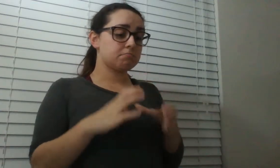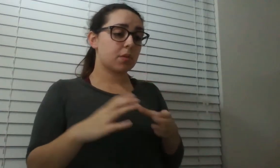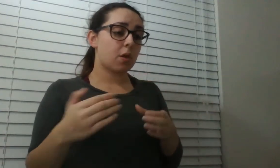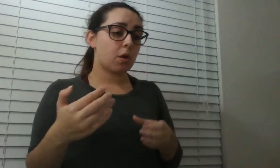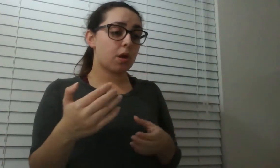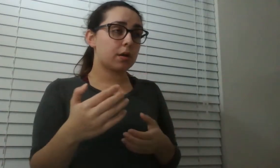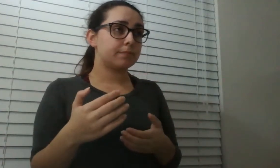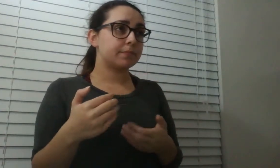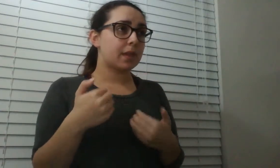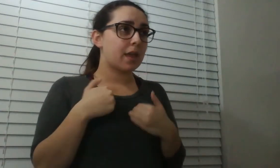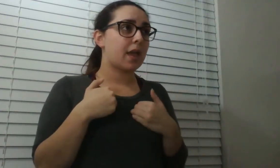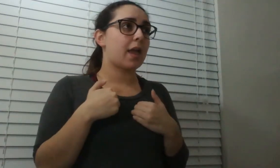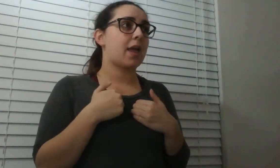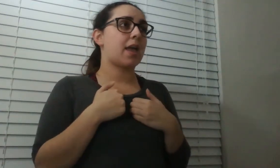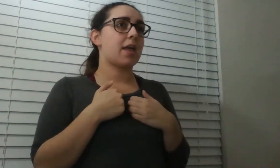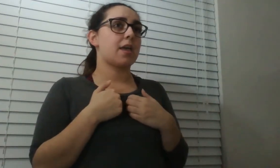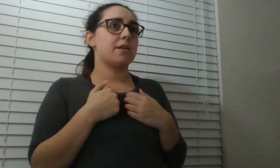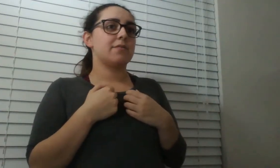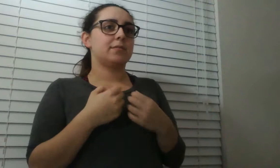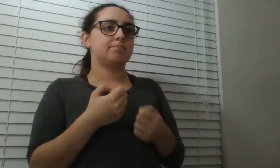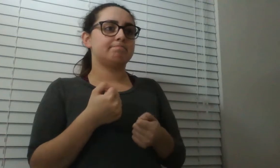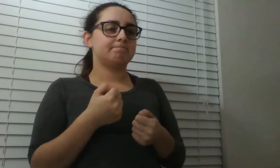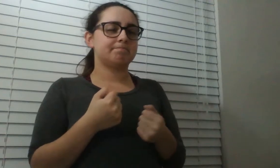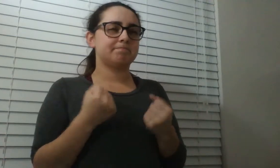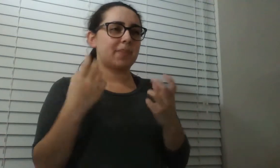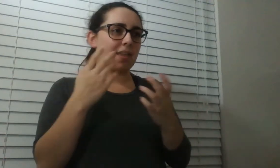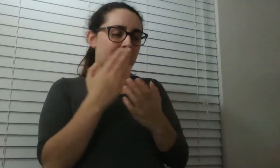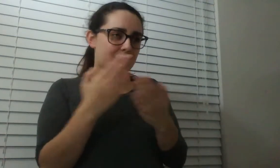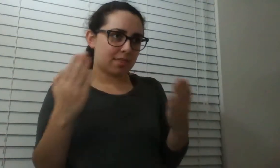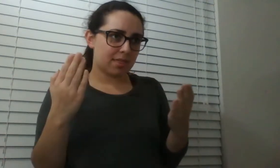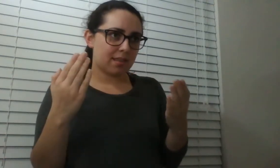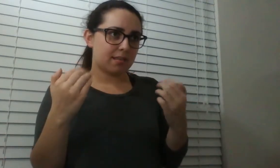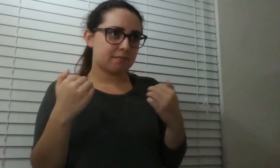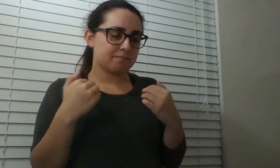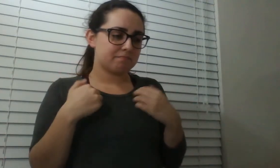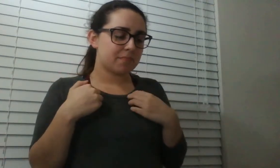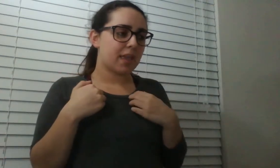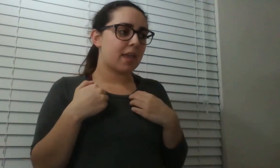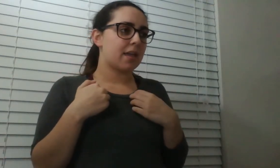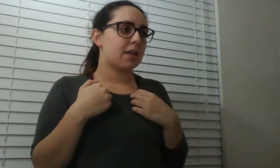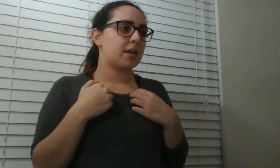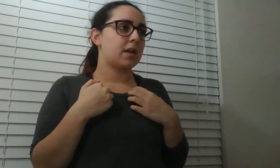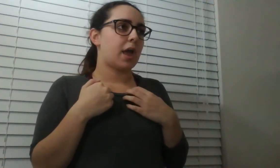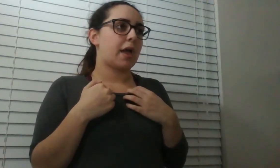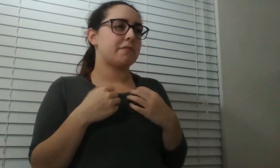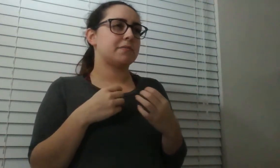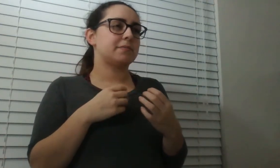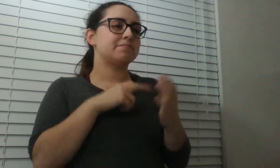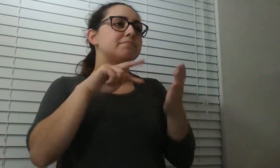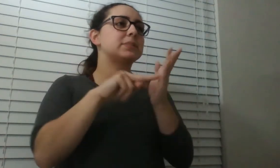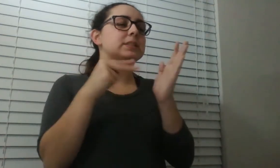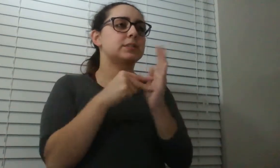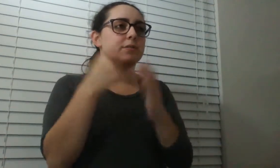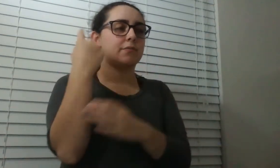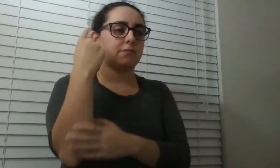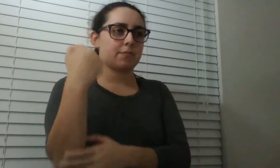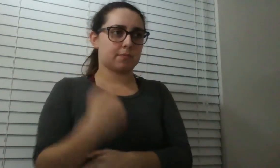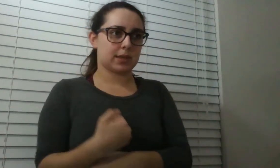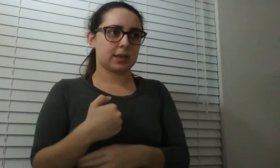their own individual stories and their own meaning to me. One of them Is this yellow sugar egg. The egg,